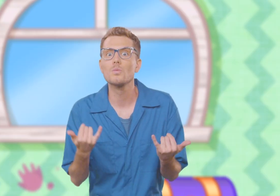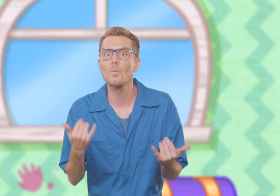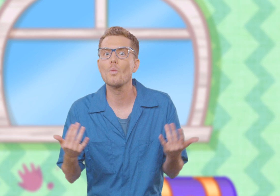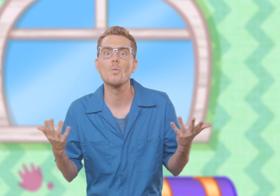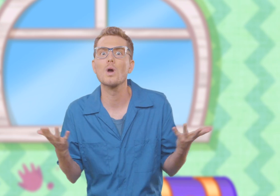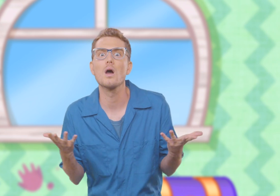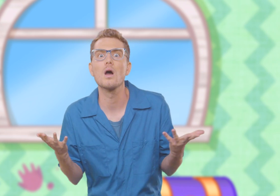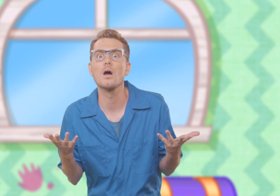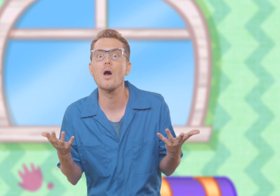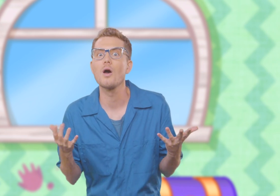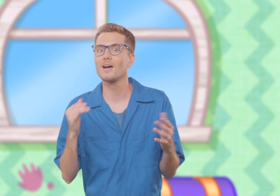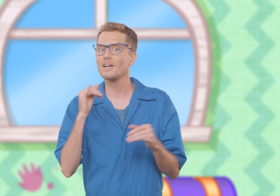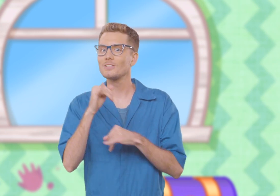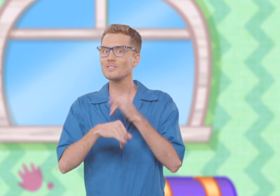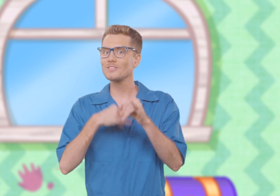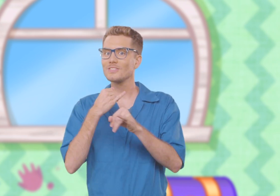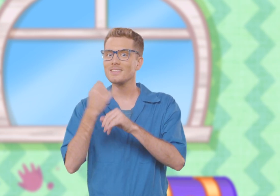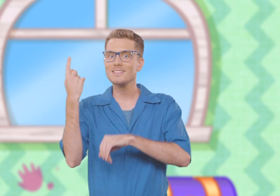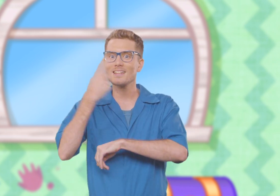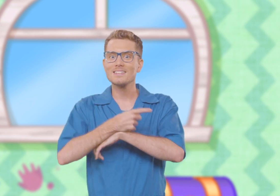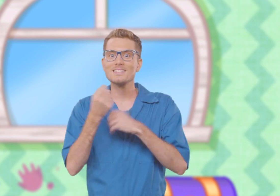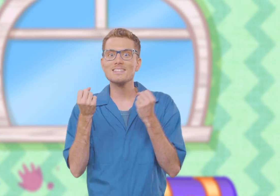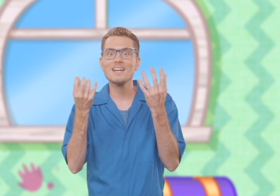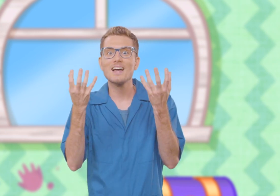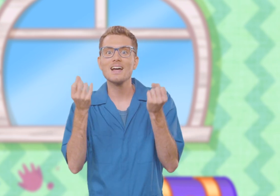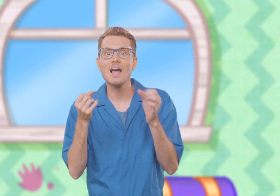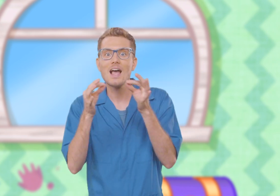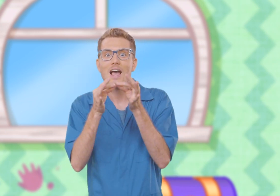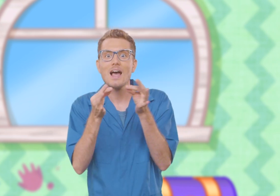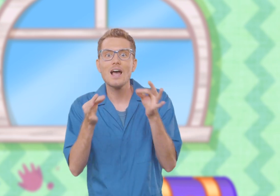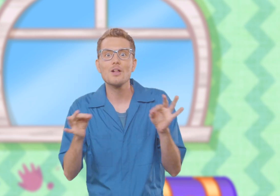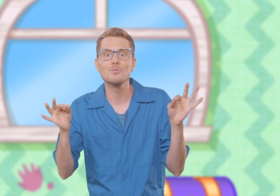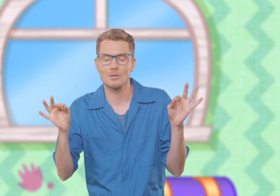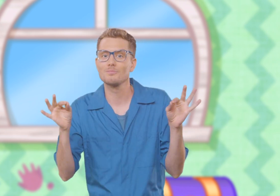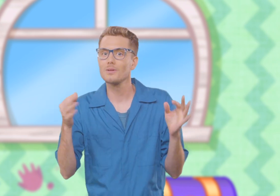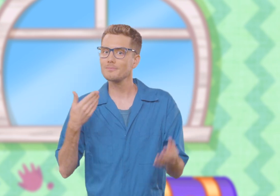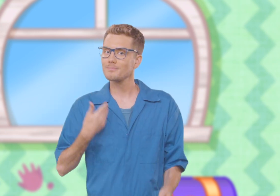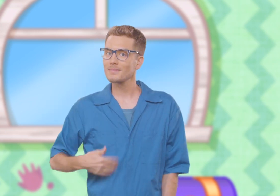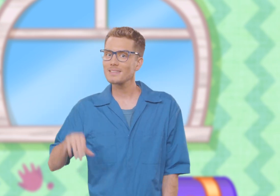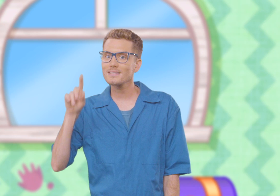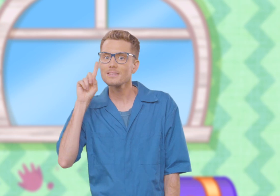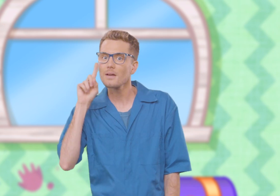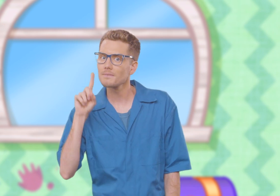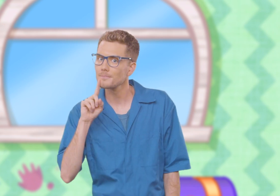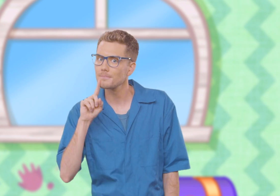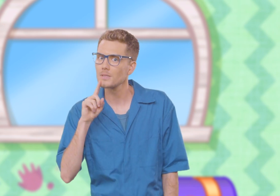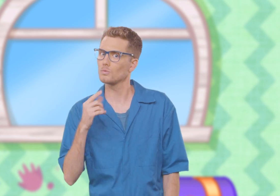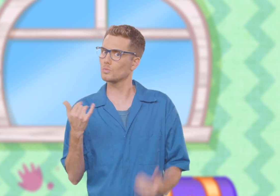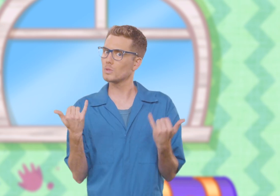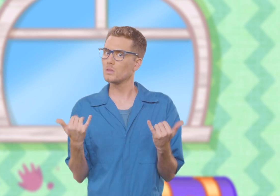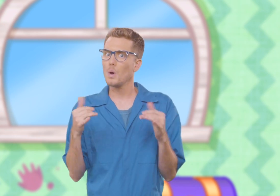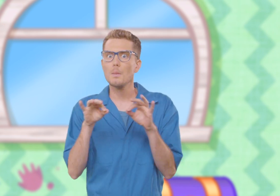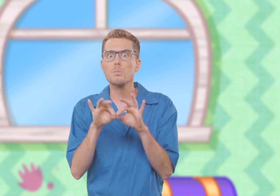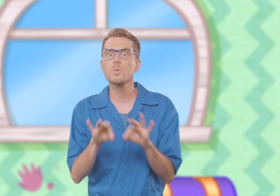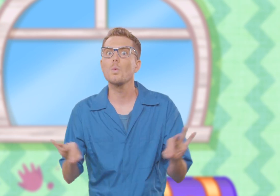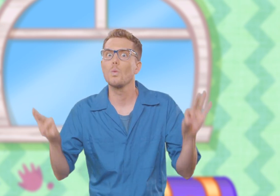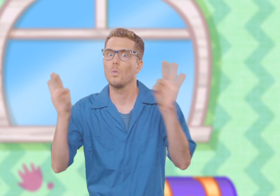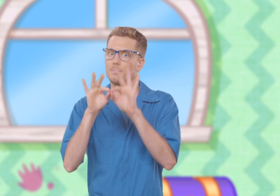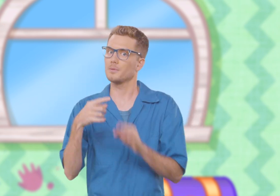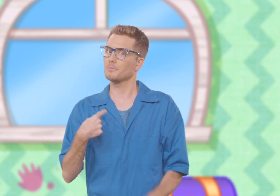Today is International Day of Sign Language. As you know, I'm deaf, so this day means a